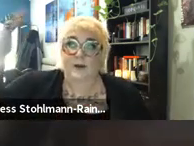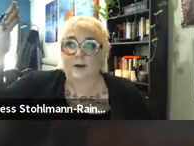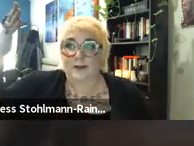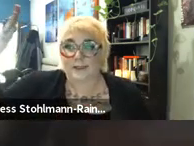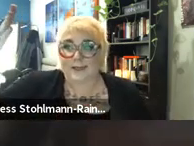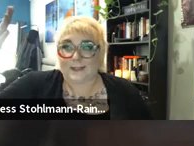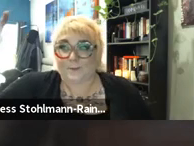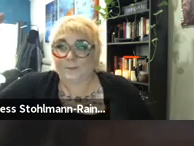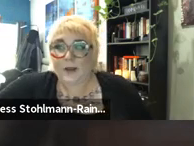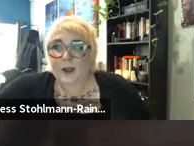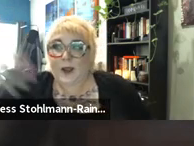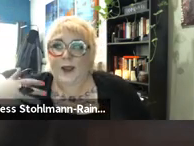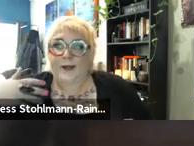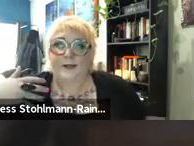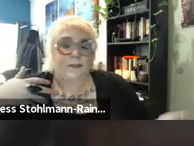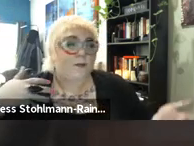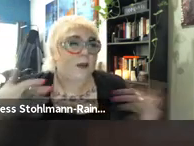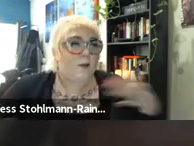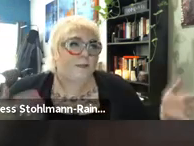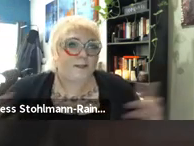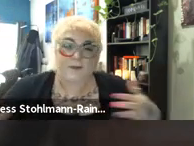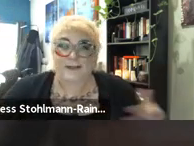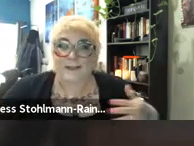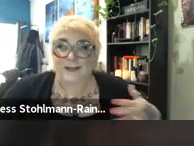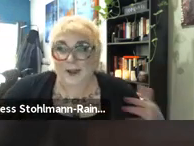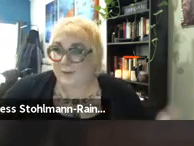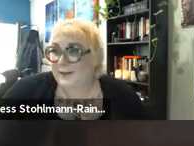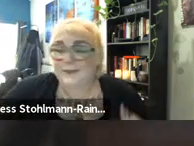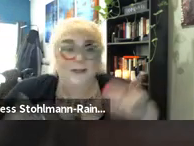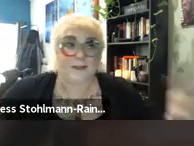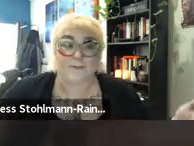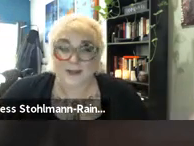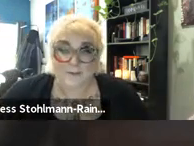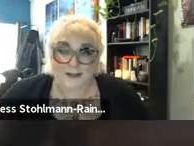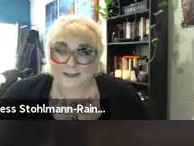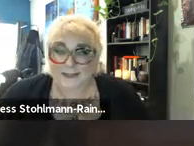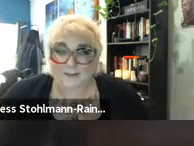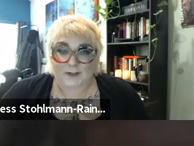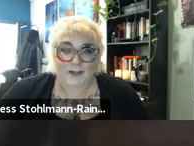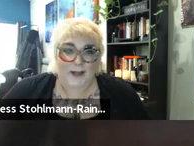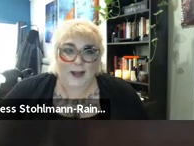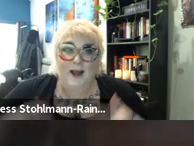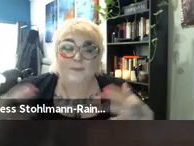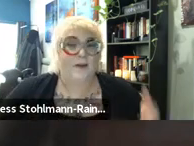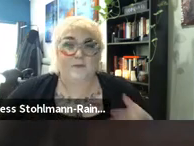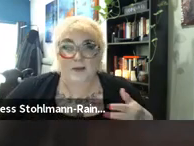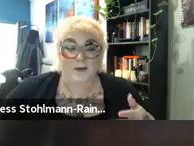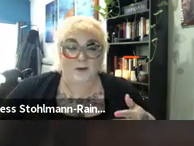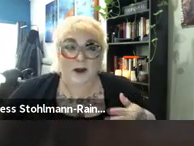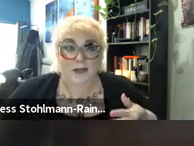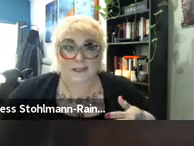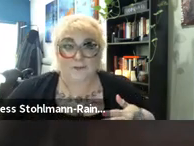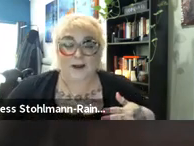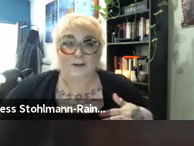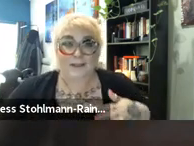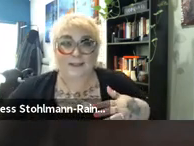space of bureaucratization and so the options for things that can happen is that something can be successful um and i